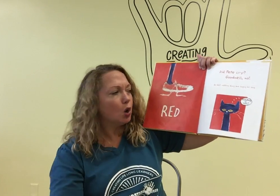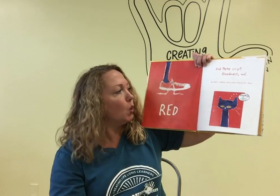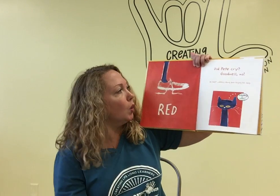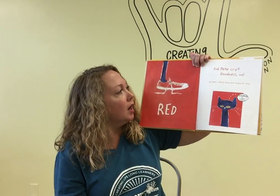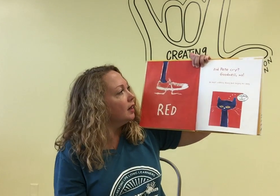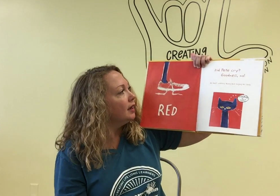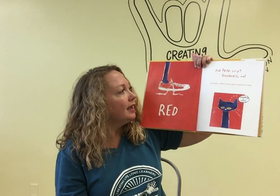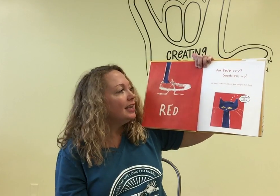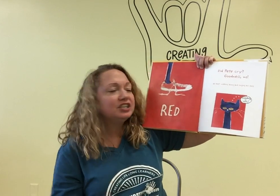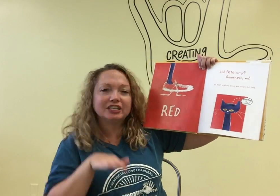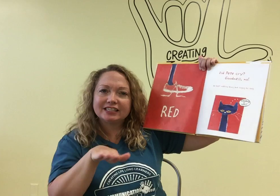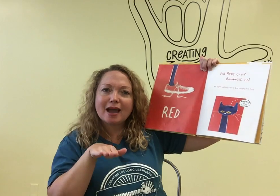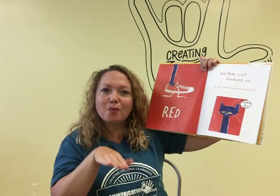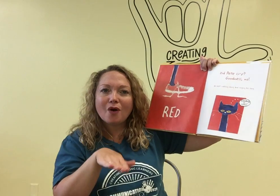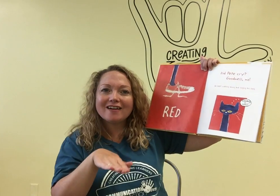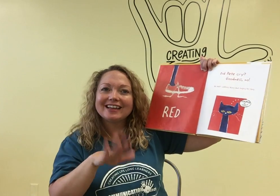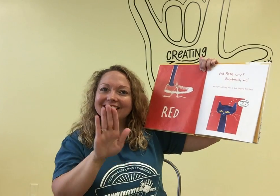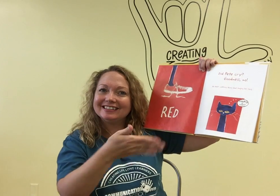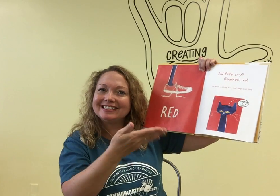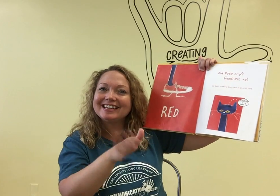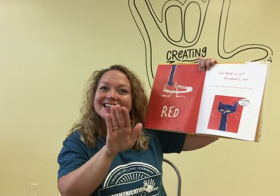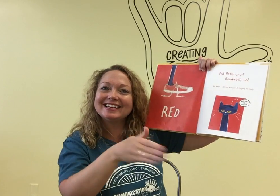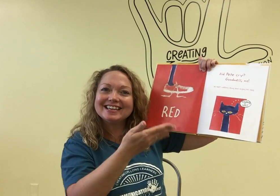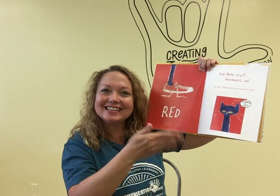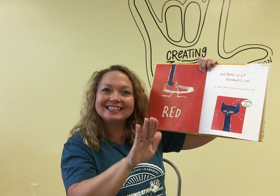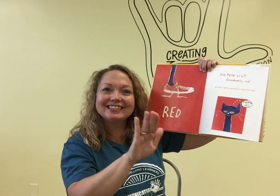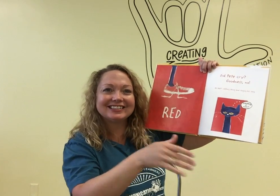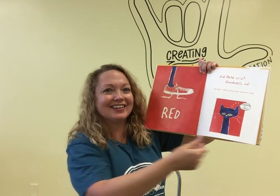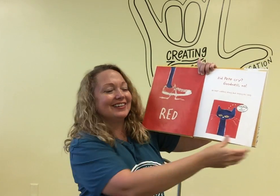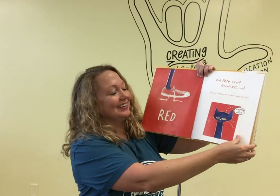no. He just kept walking and singing his song.